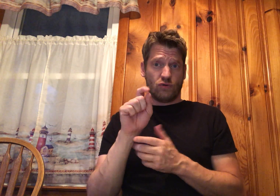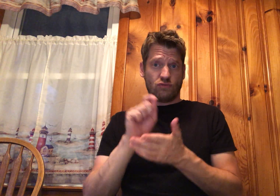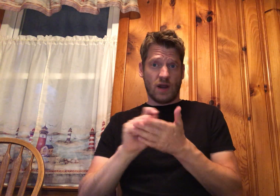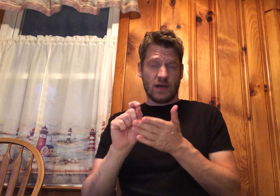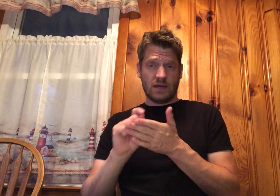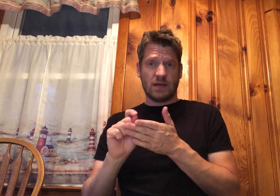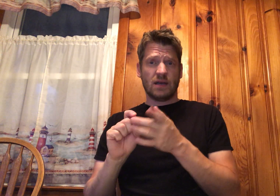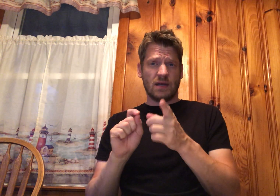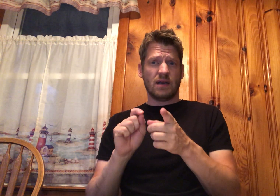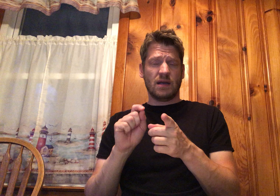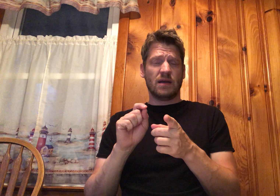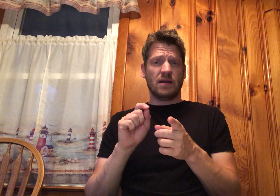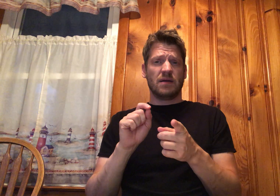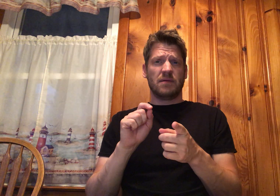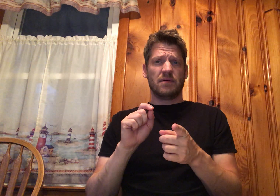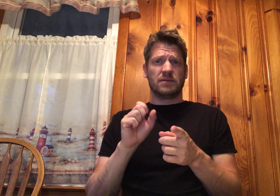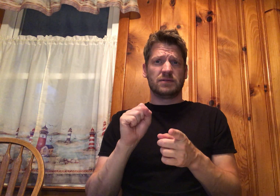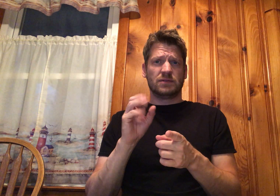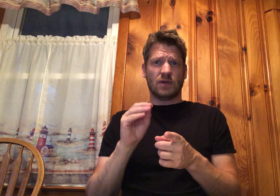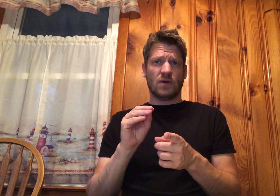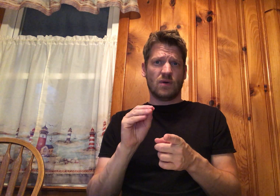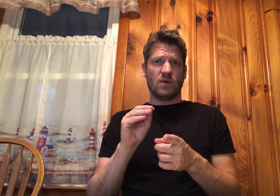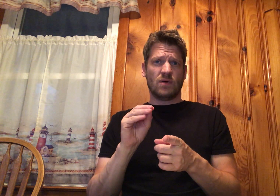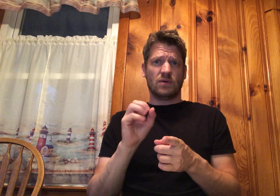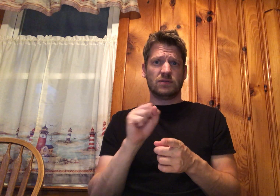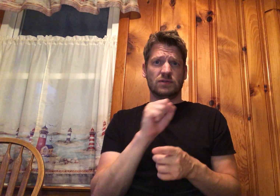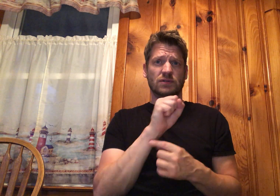logical. So software is